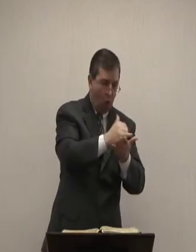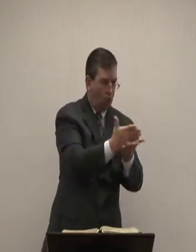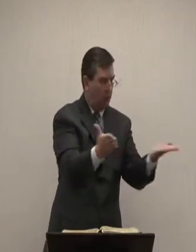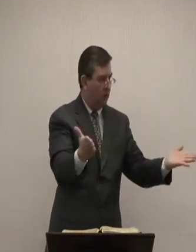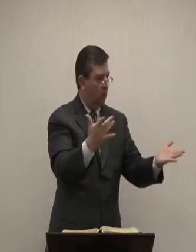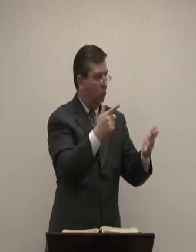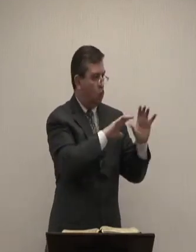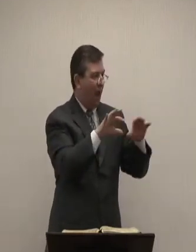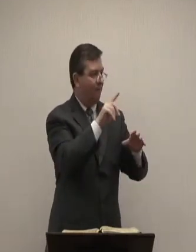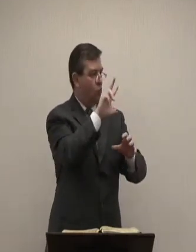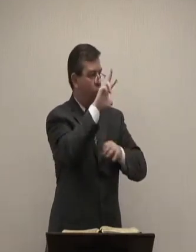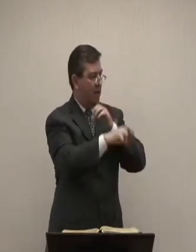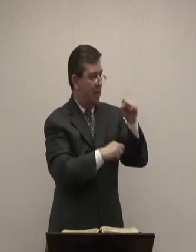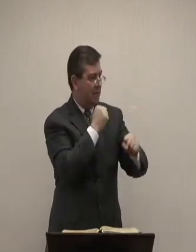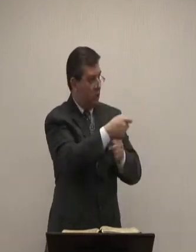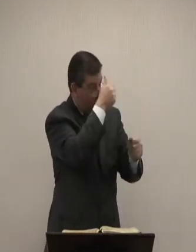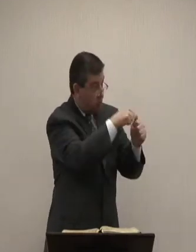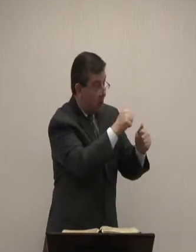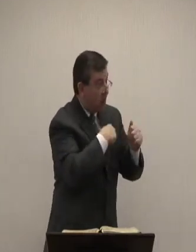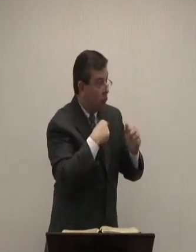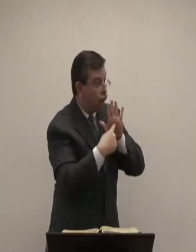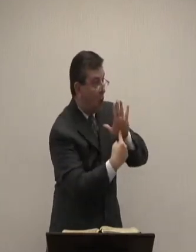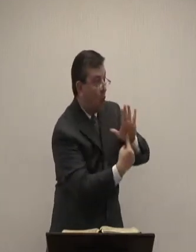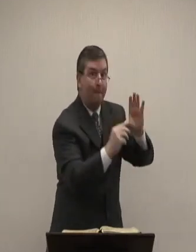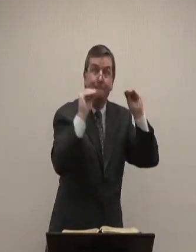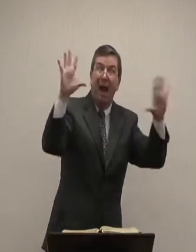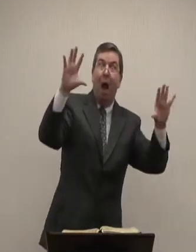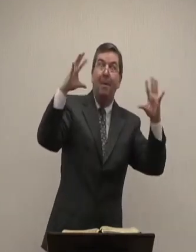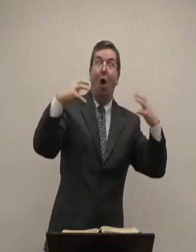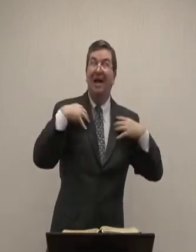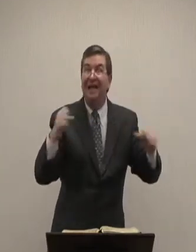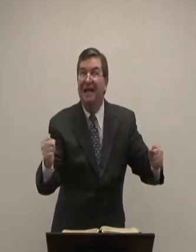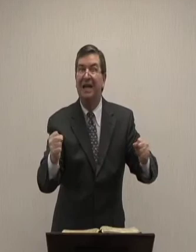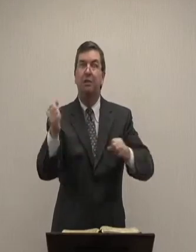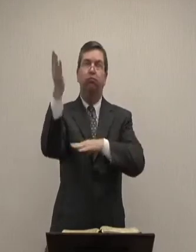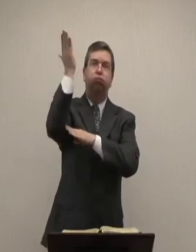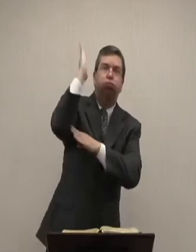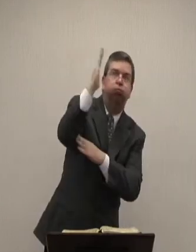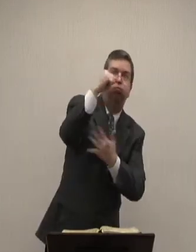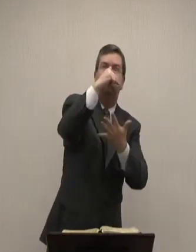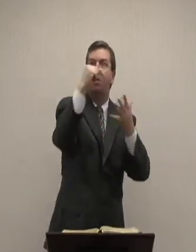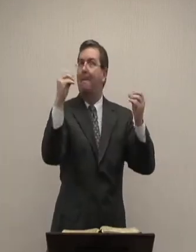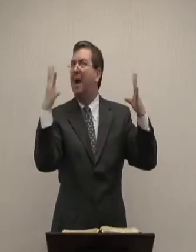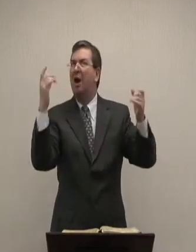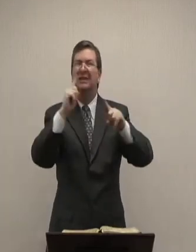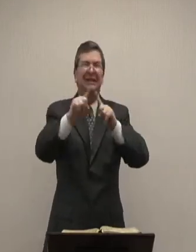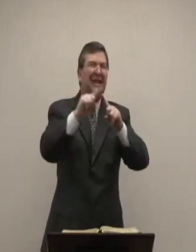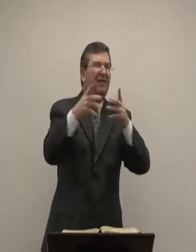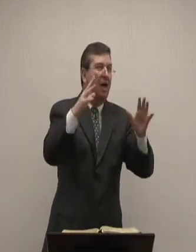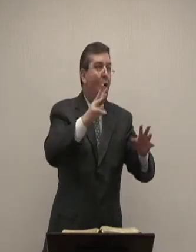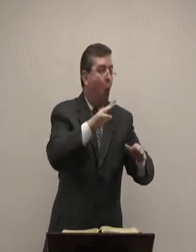witness of all things. Remember I showed you in 3 years? I preached and taught